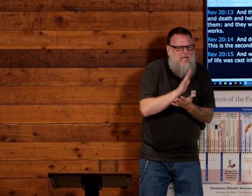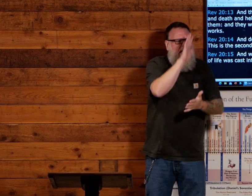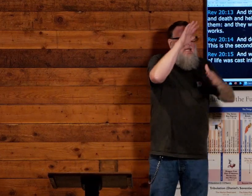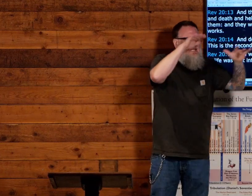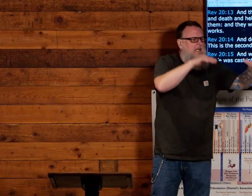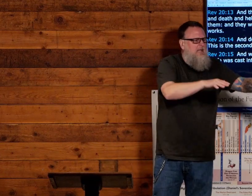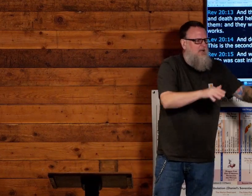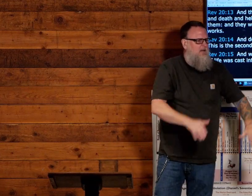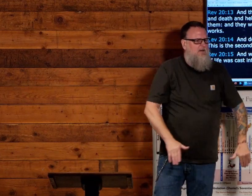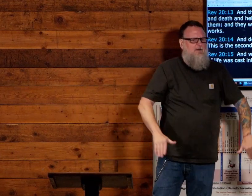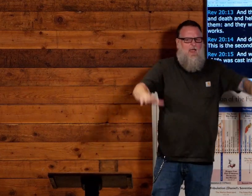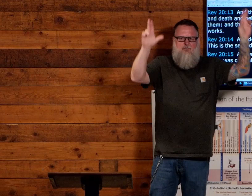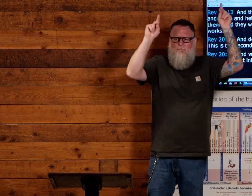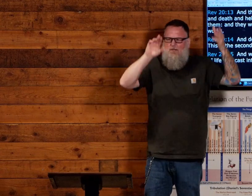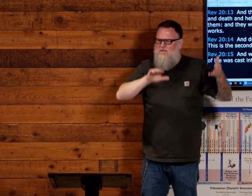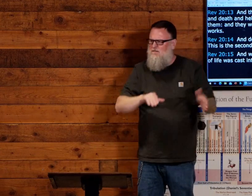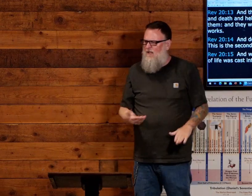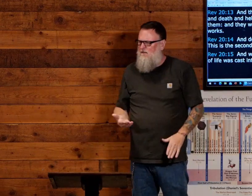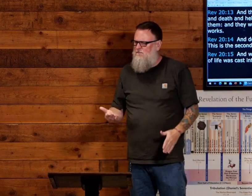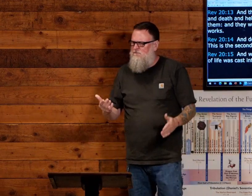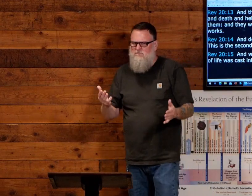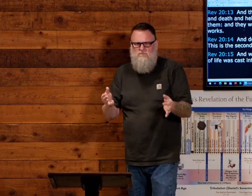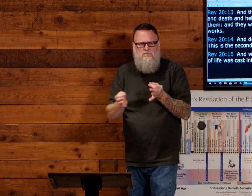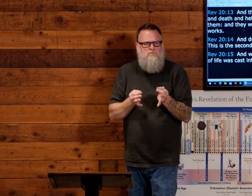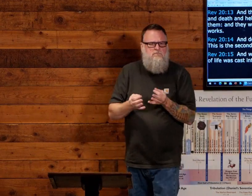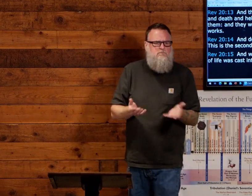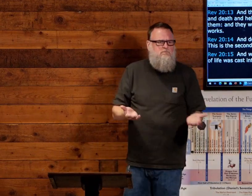So this is, in the sea gave up their dead which were in it, and death.